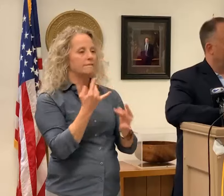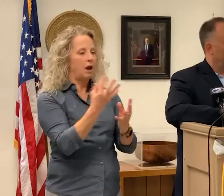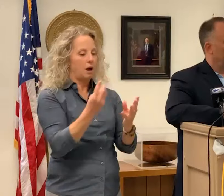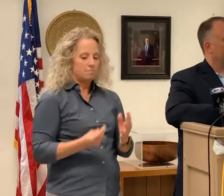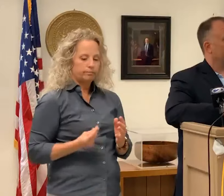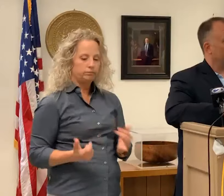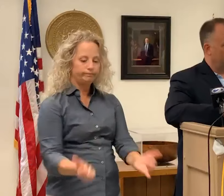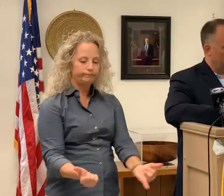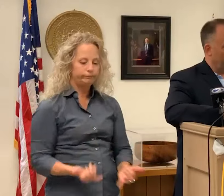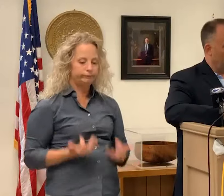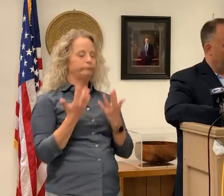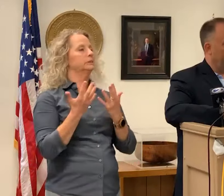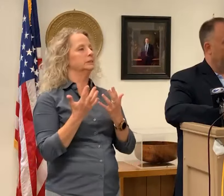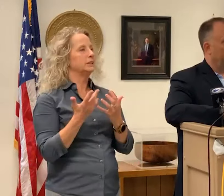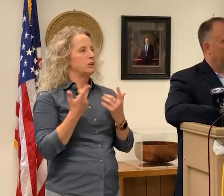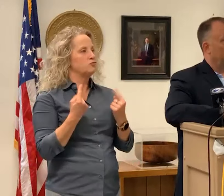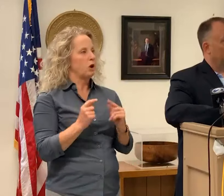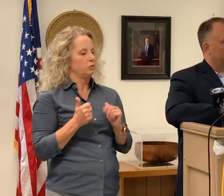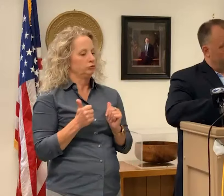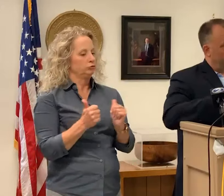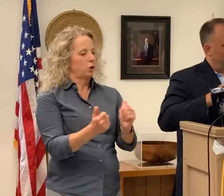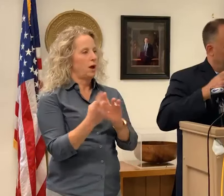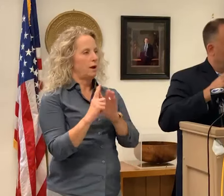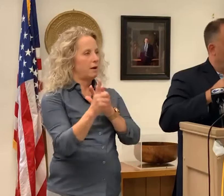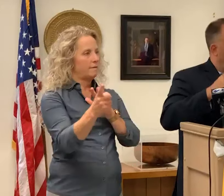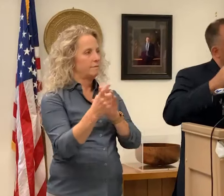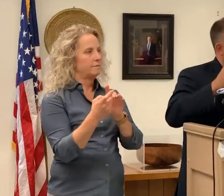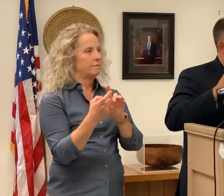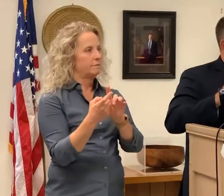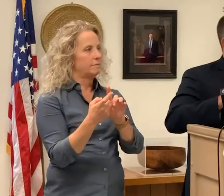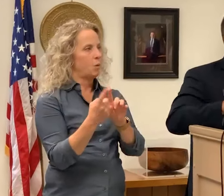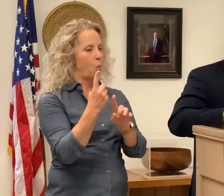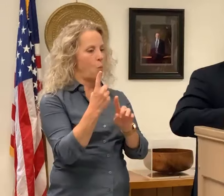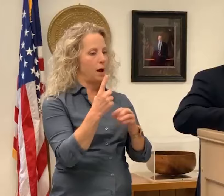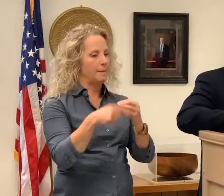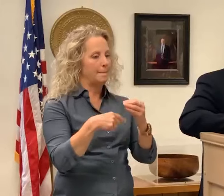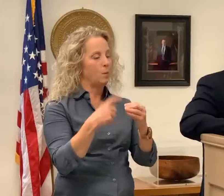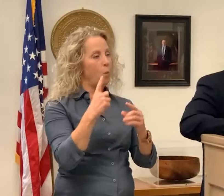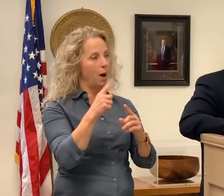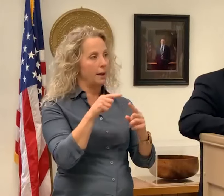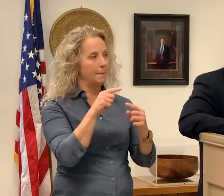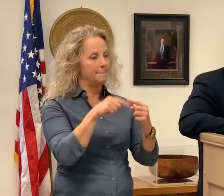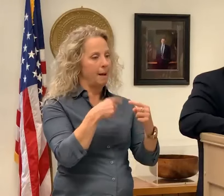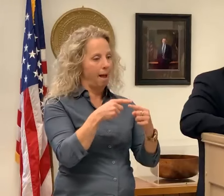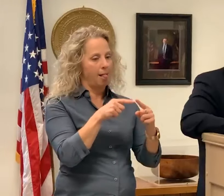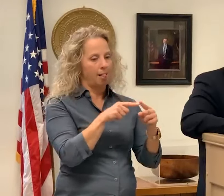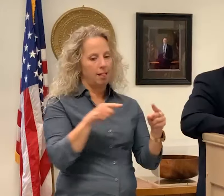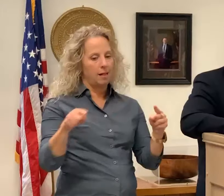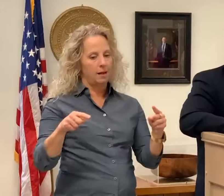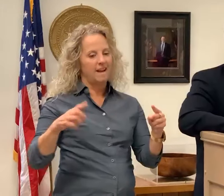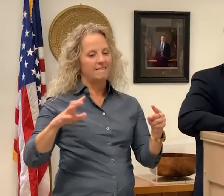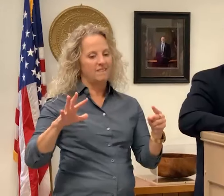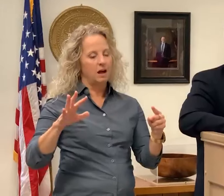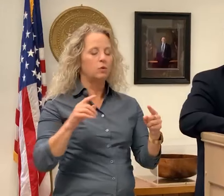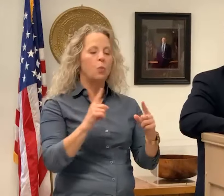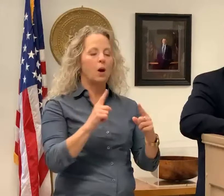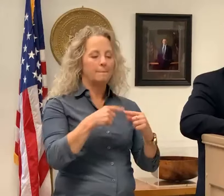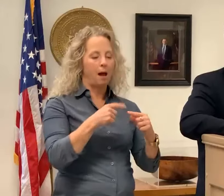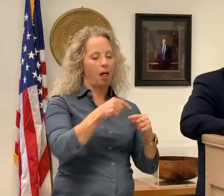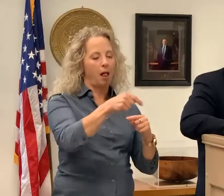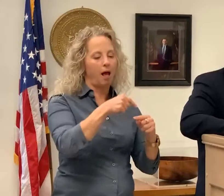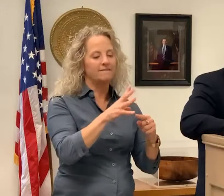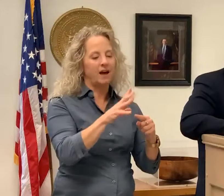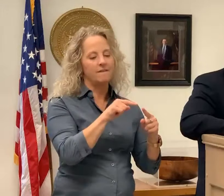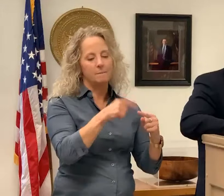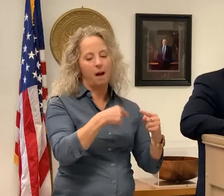overtaking them as they tried to drive away from this 1 mile by 5 mile area. I don't think anyone